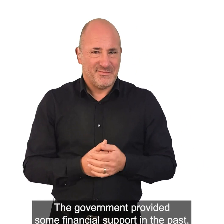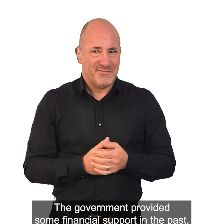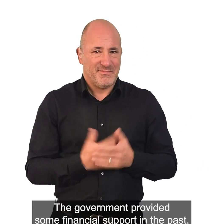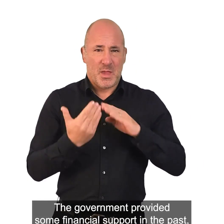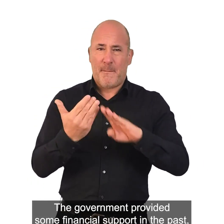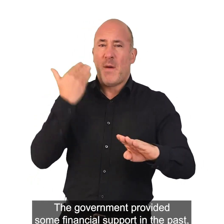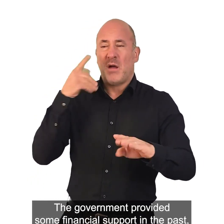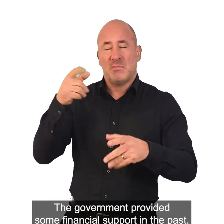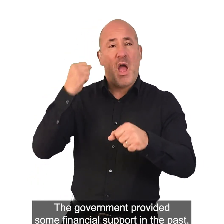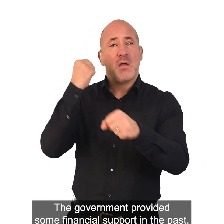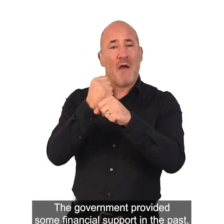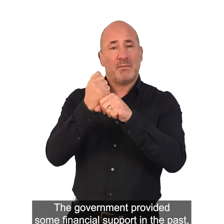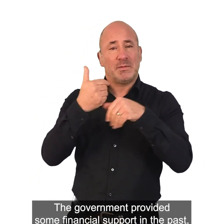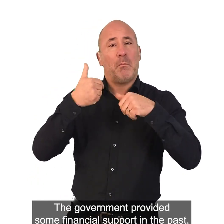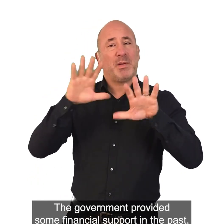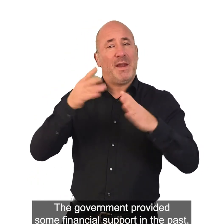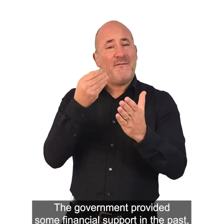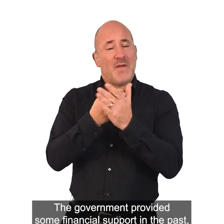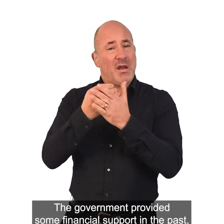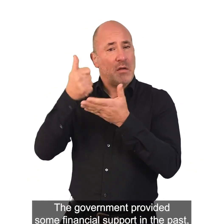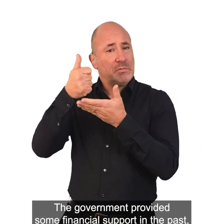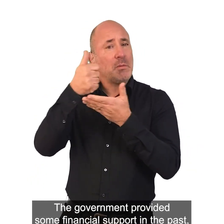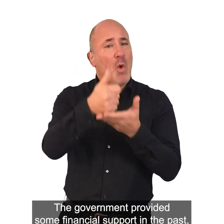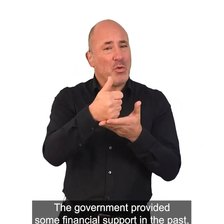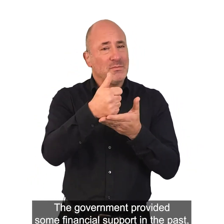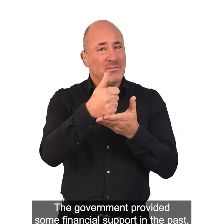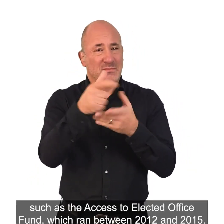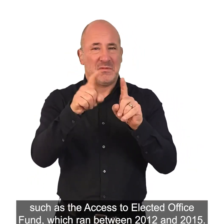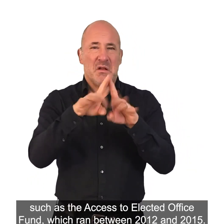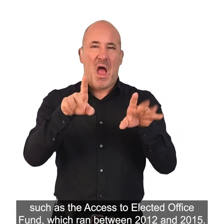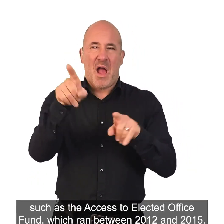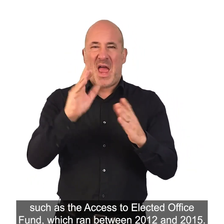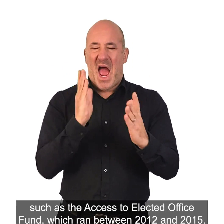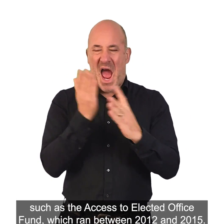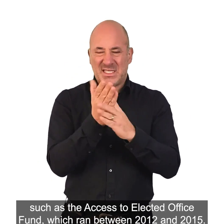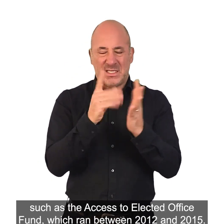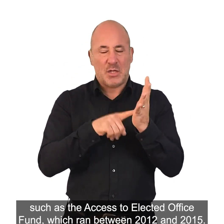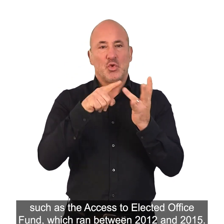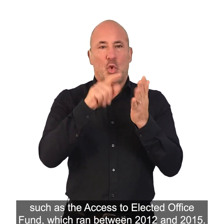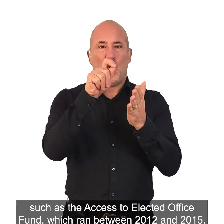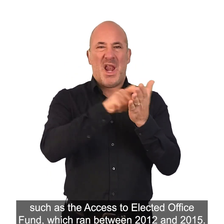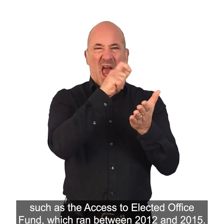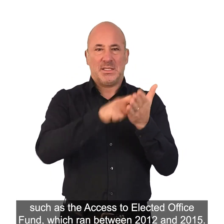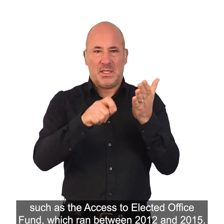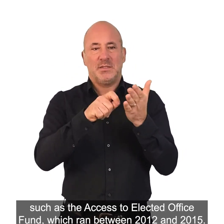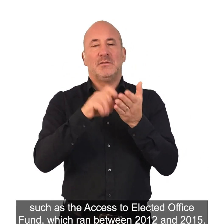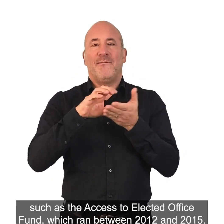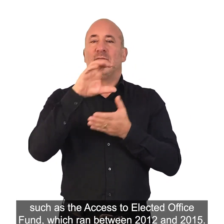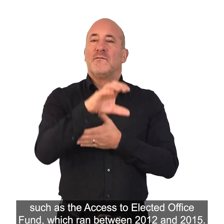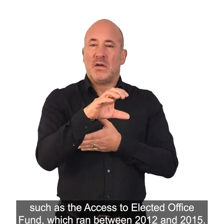The government provided some financial support in the past, such as the Access to Elected Office Fund, which ran between 2012